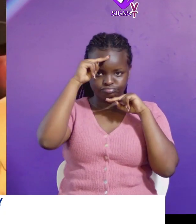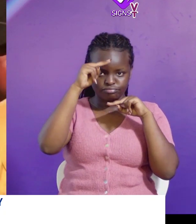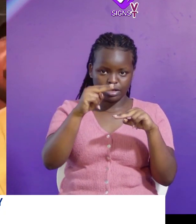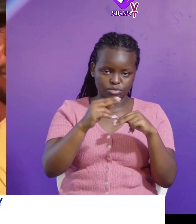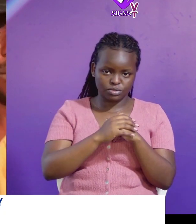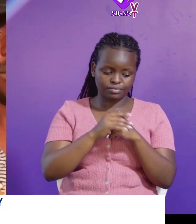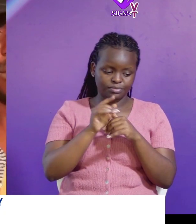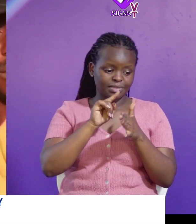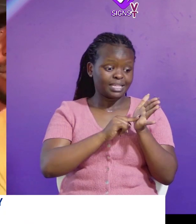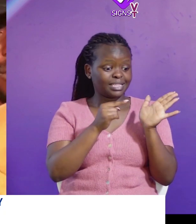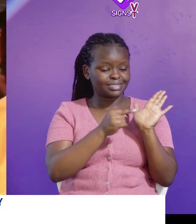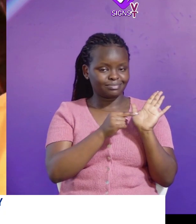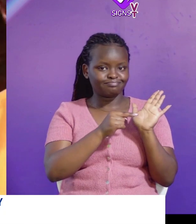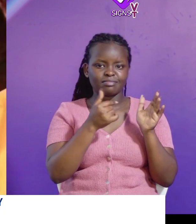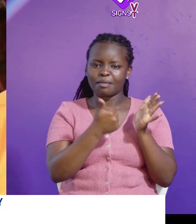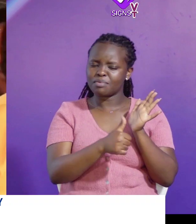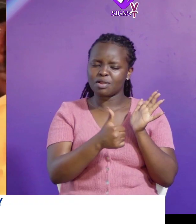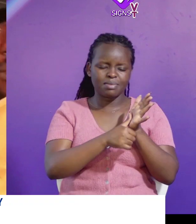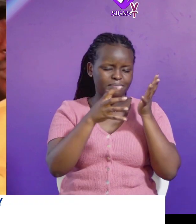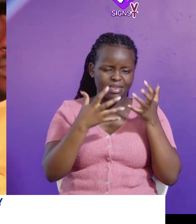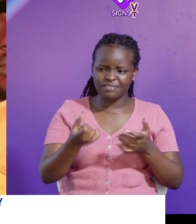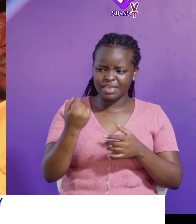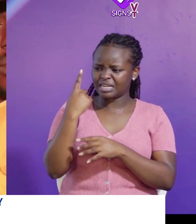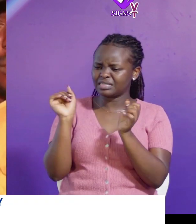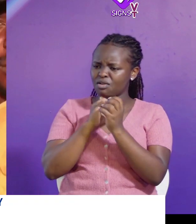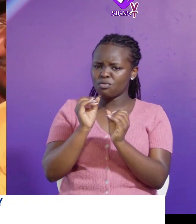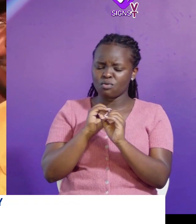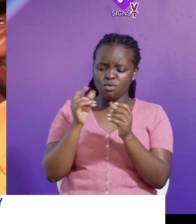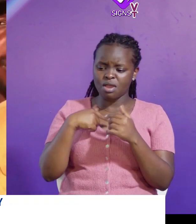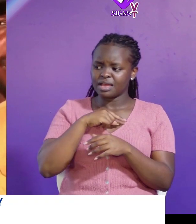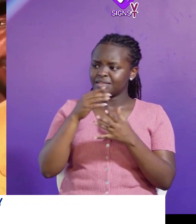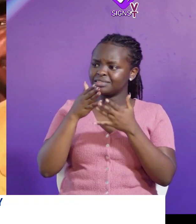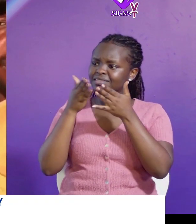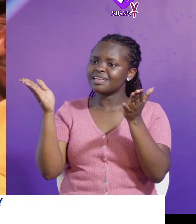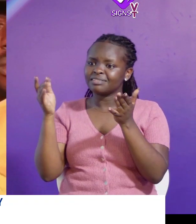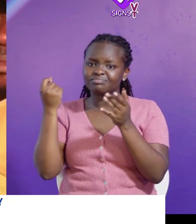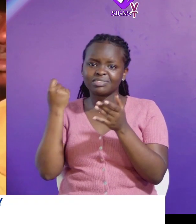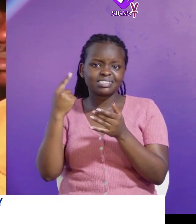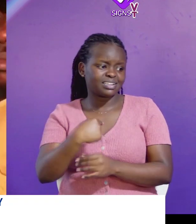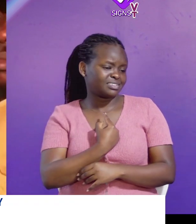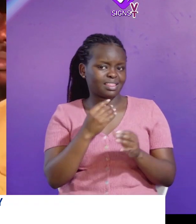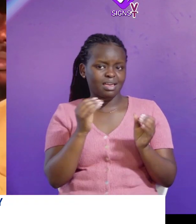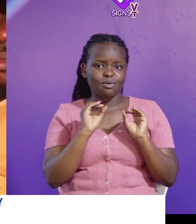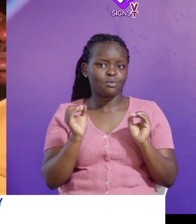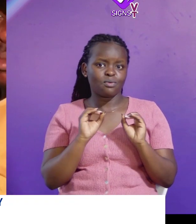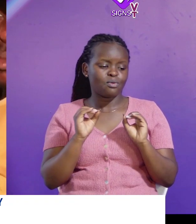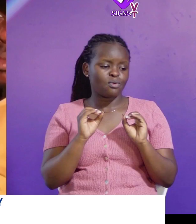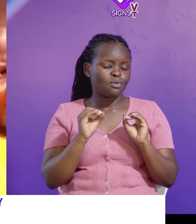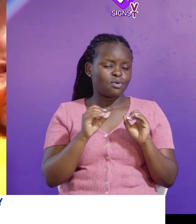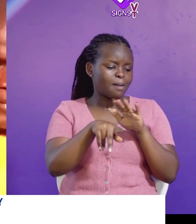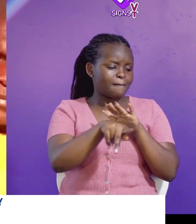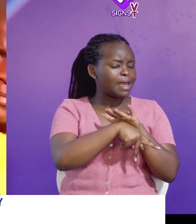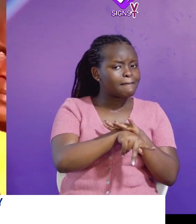lina balaa, hata alieleweki. Sisi wenyewe pale hatujielewi, tuko wapi? Tuko shule msingi au tuko